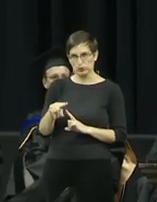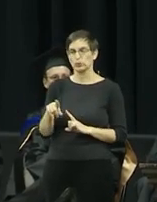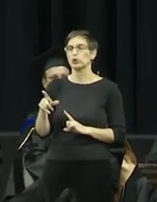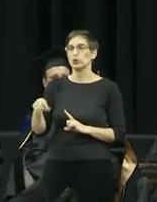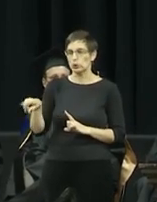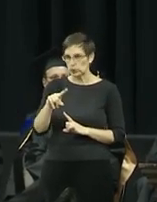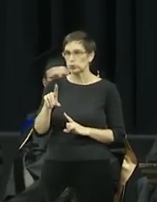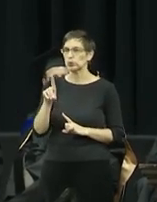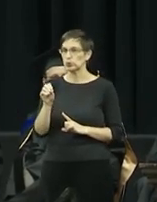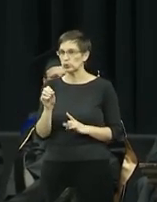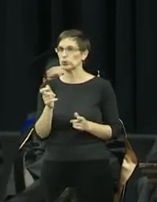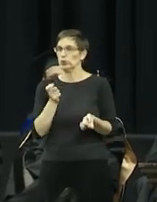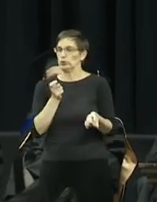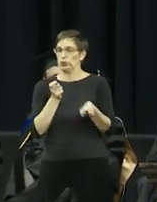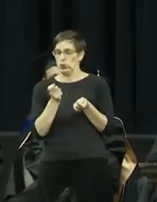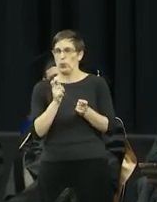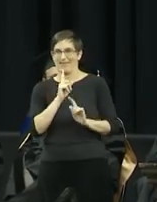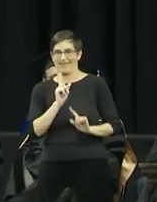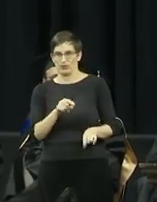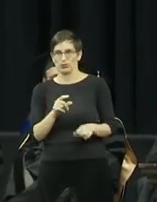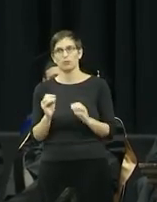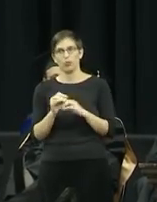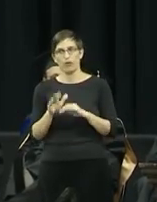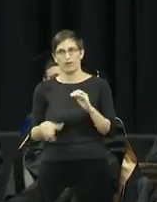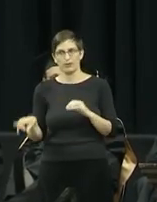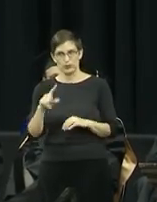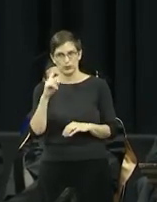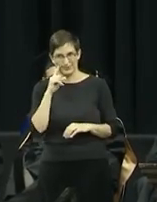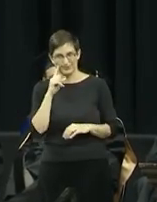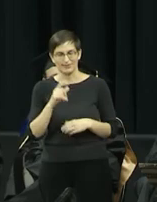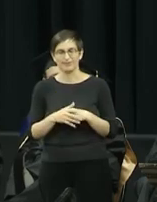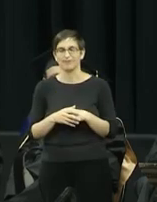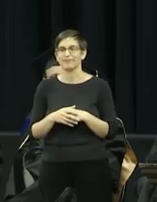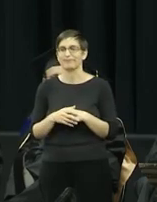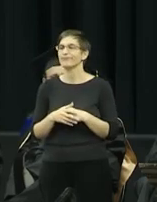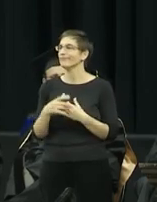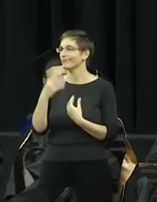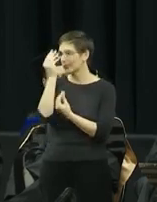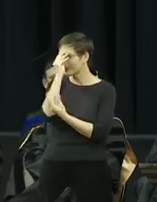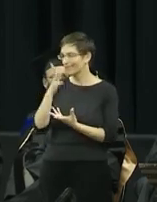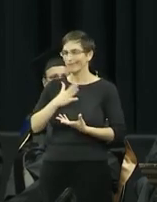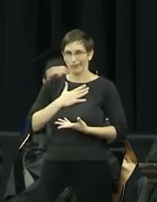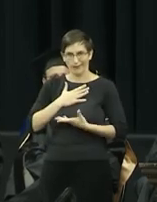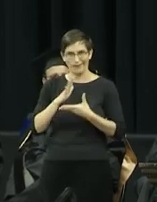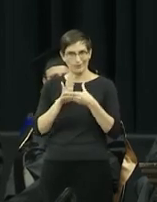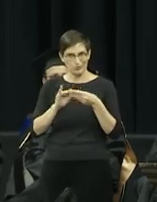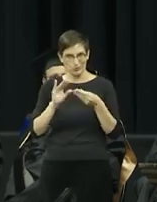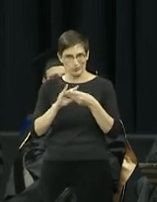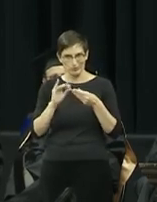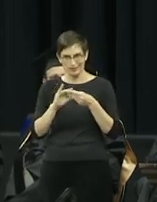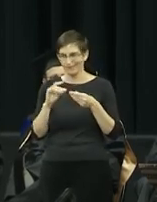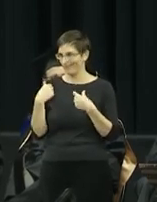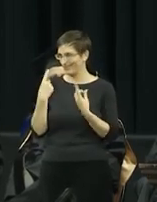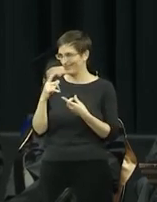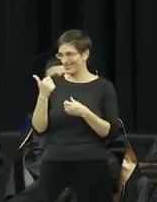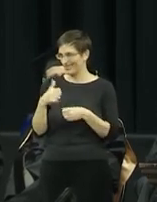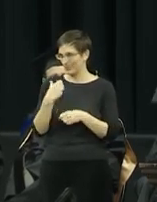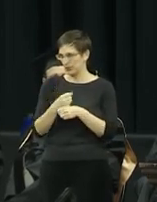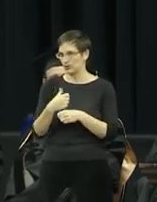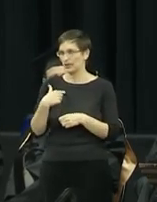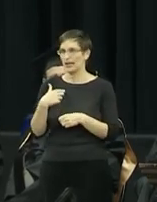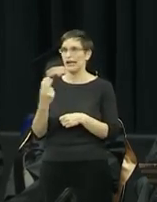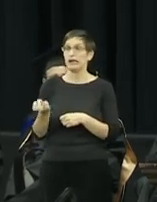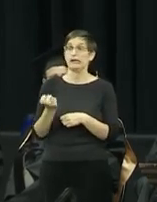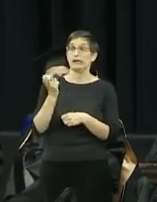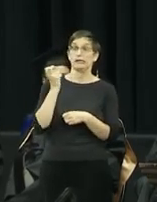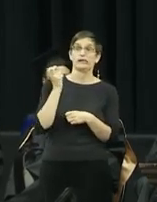those answers than you think. So let me tell you what happened to me in the 10 years since I was sitting back